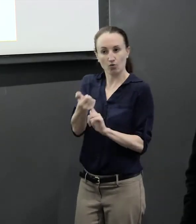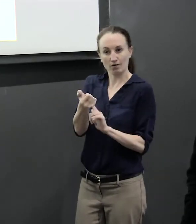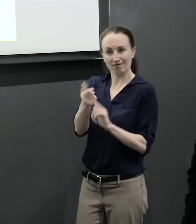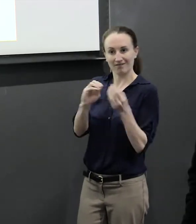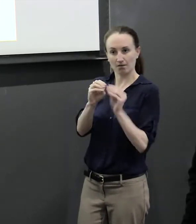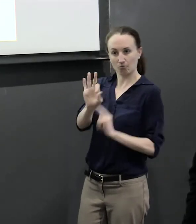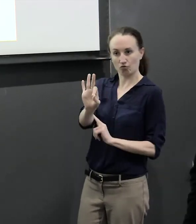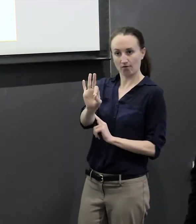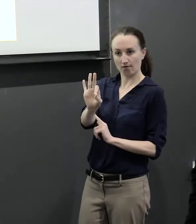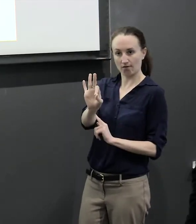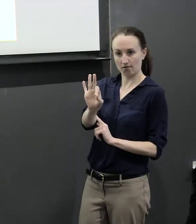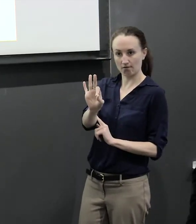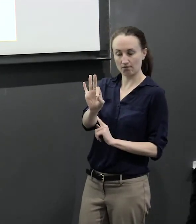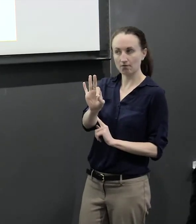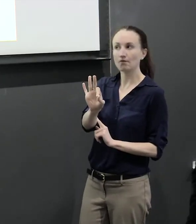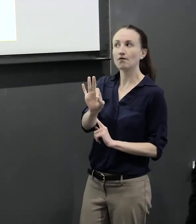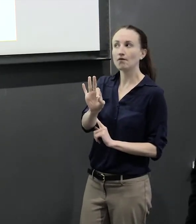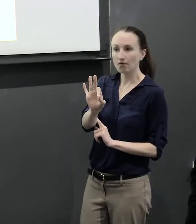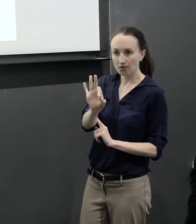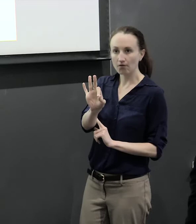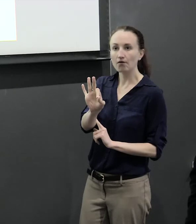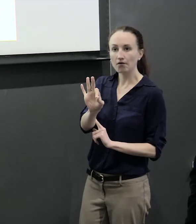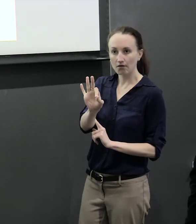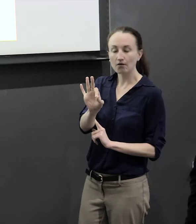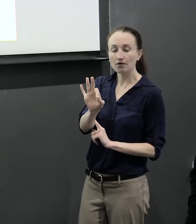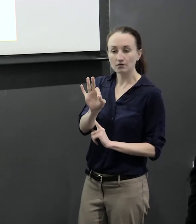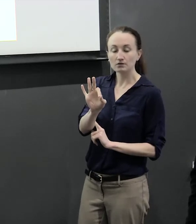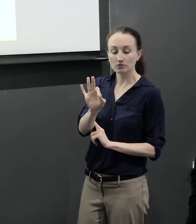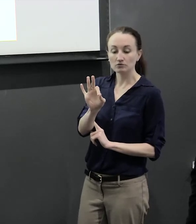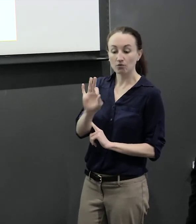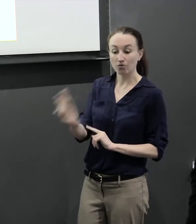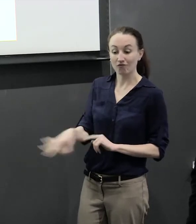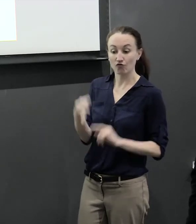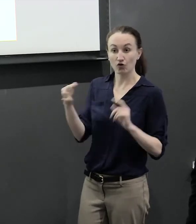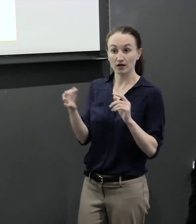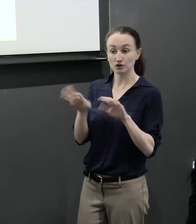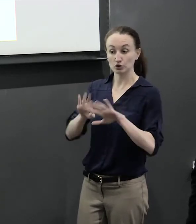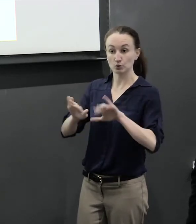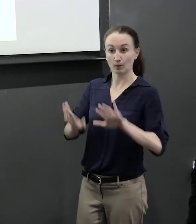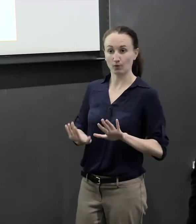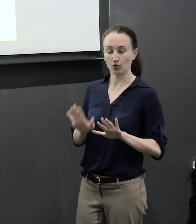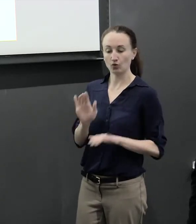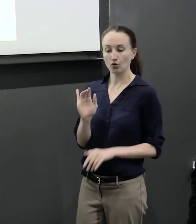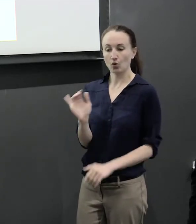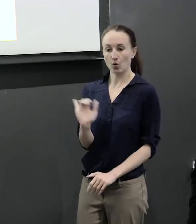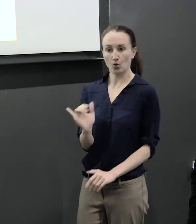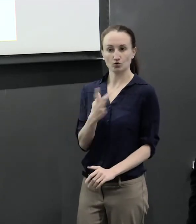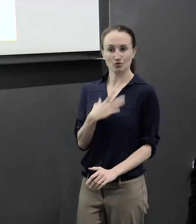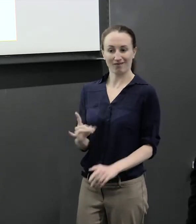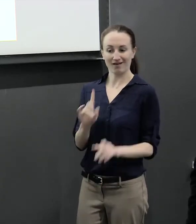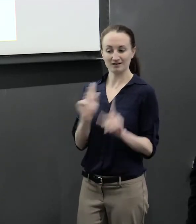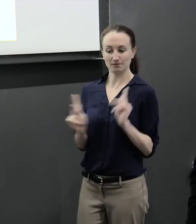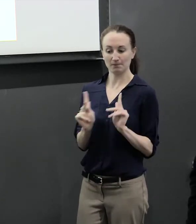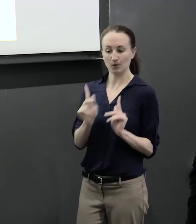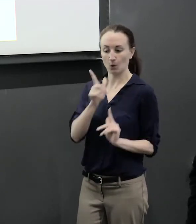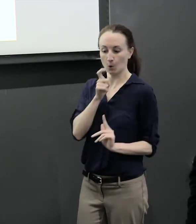numeral, this should get a reading. The French swimmer also likes people who support